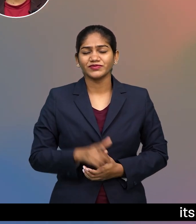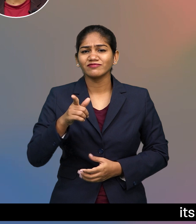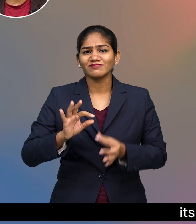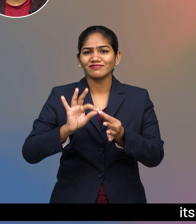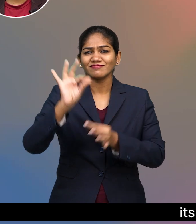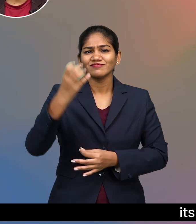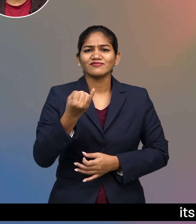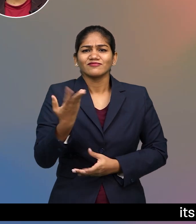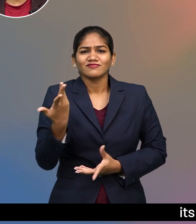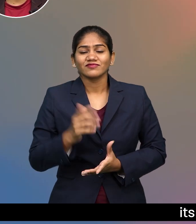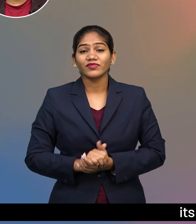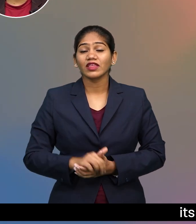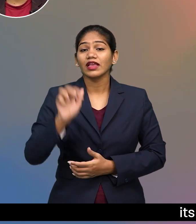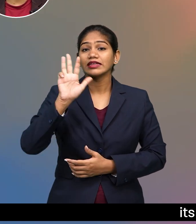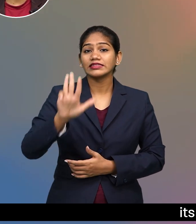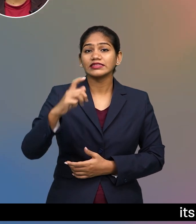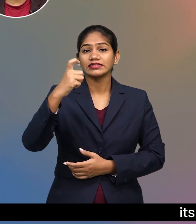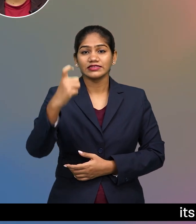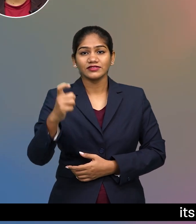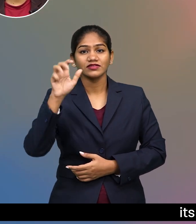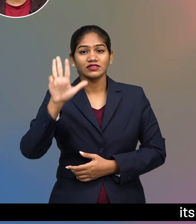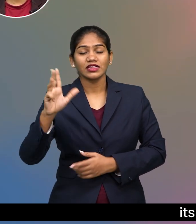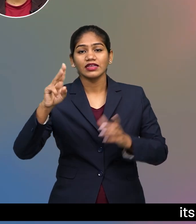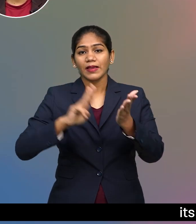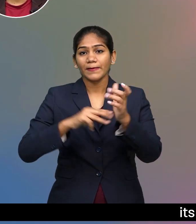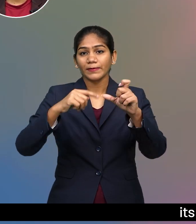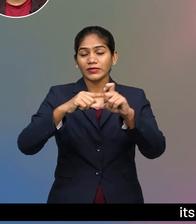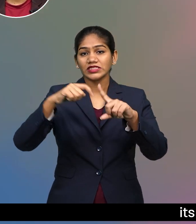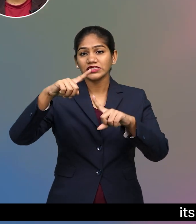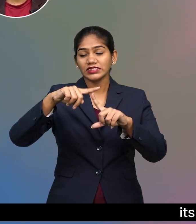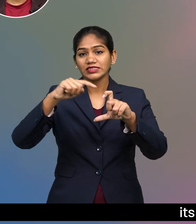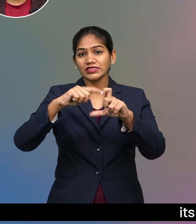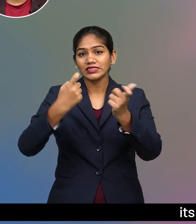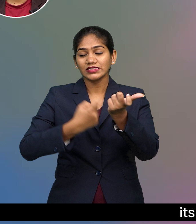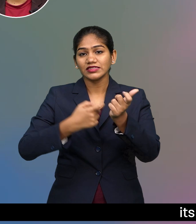Its height is 979 meters.